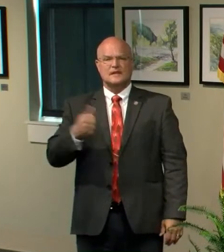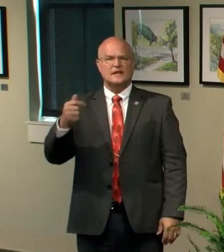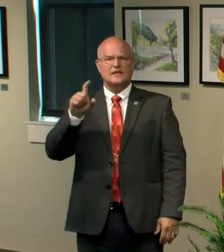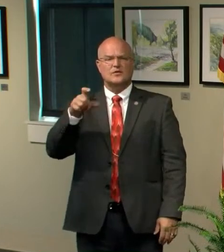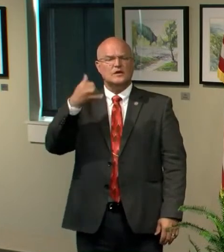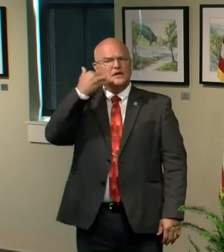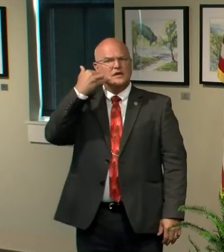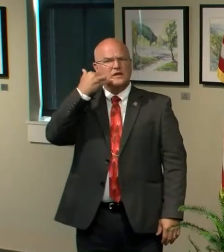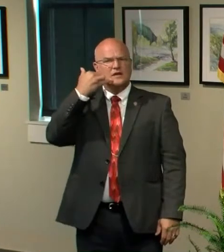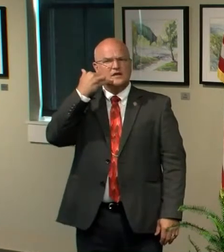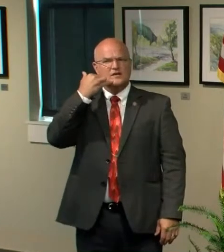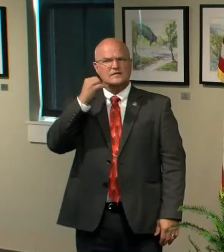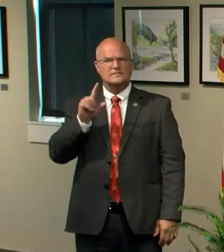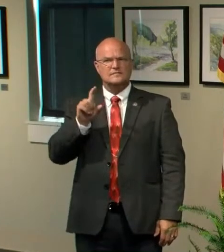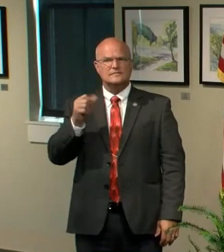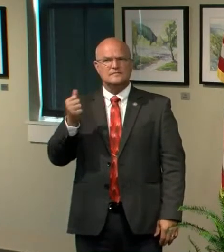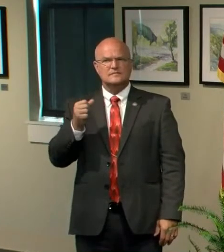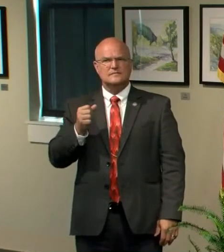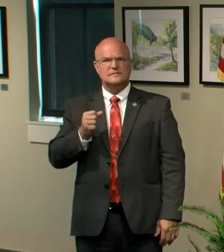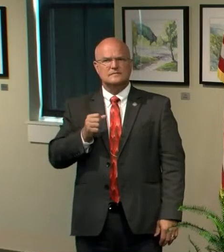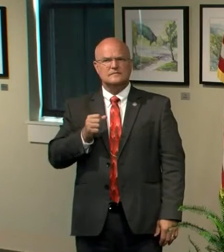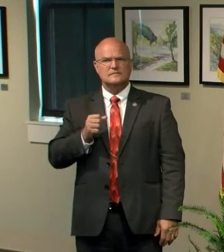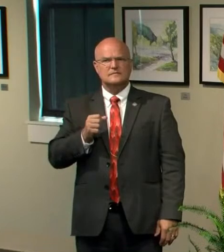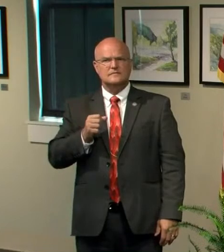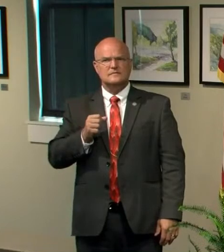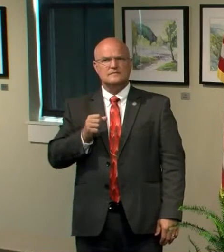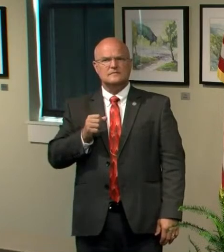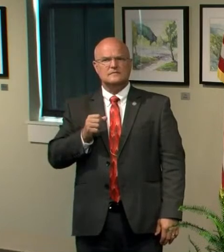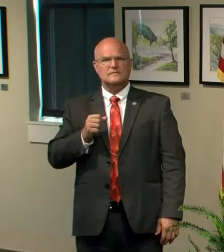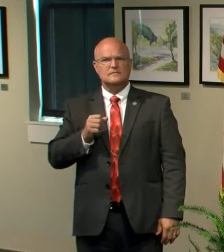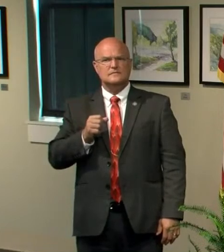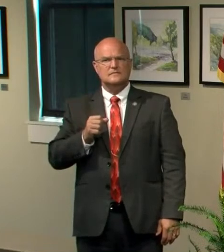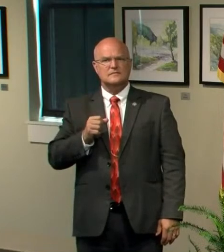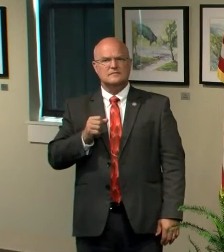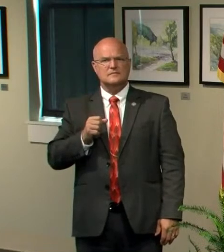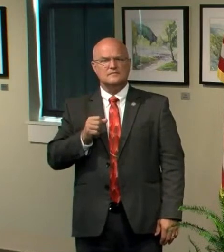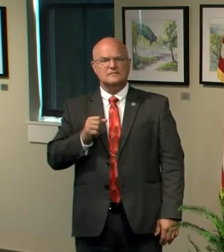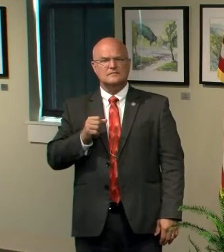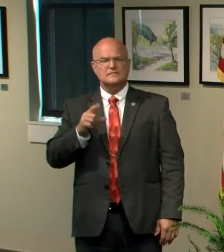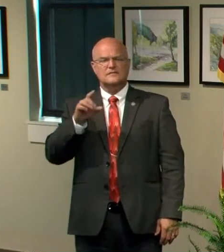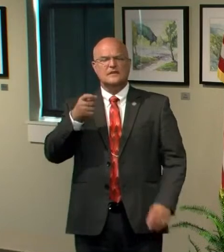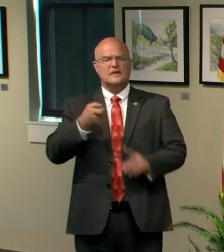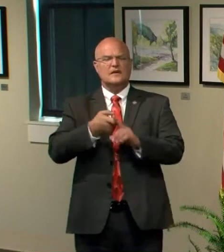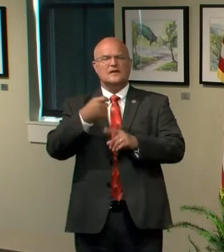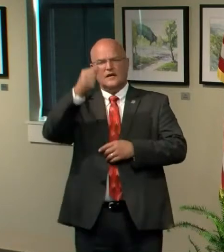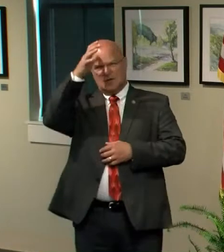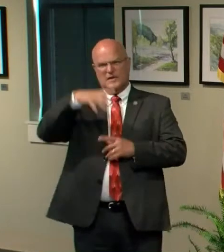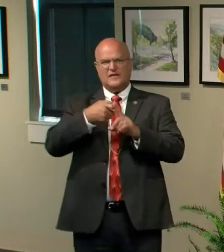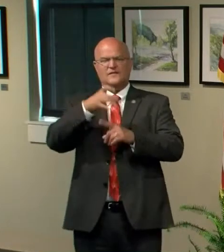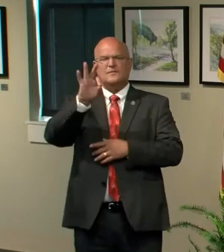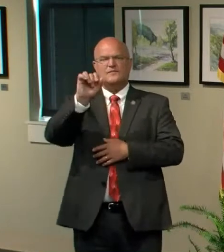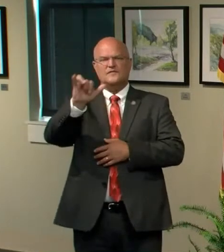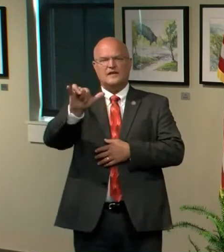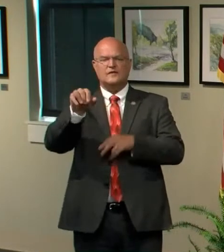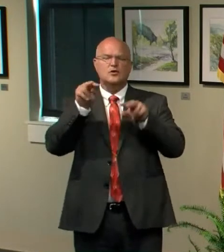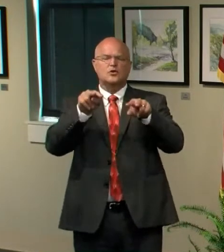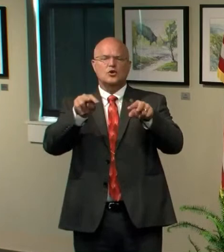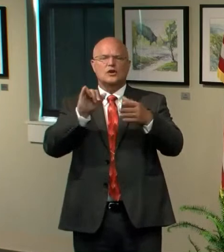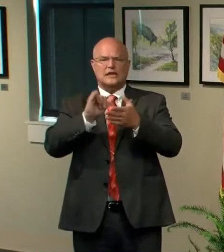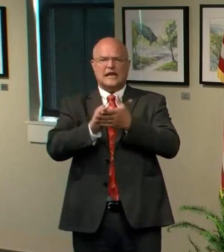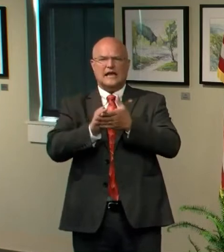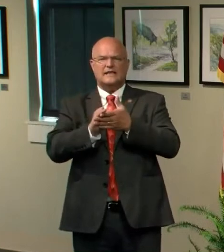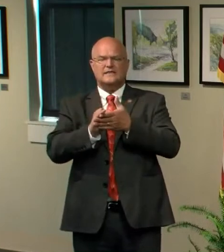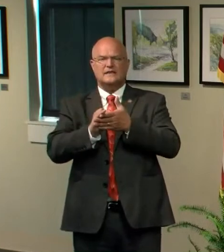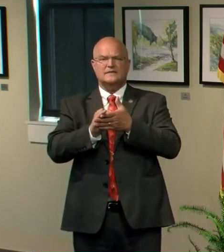Another question. I heard another question remotely. Susanna? This is Chad Mira from Fayetteville. Looking at the estimates